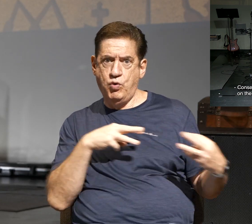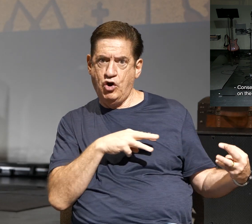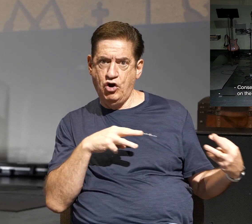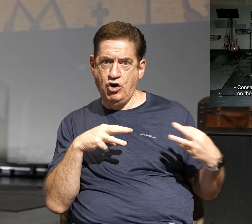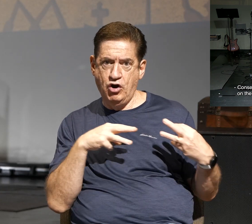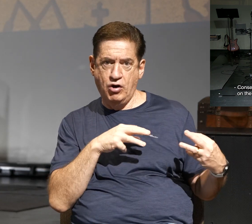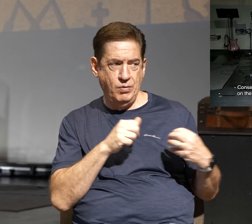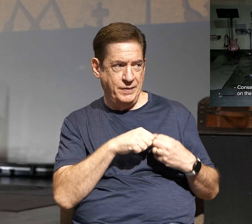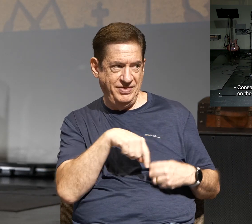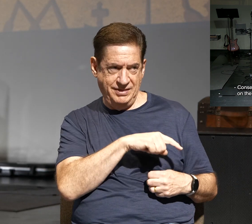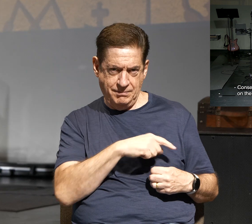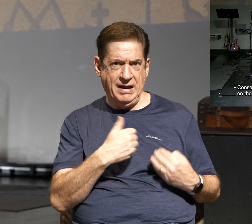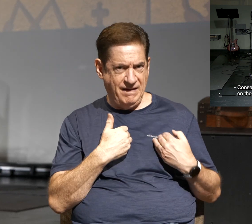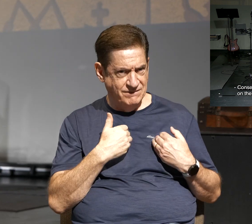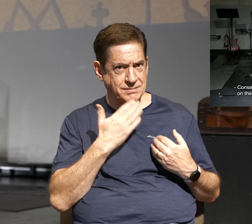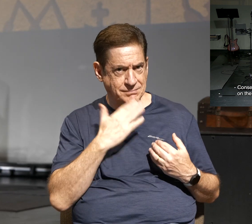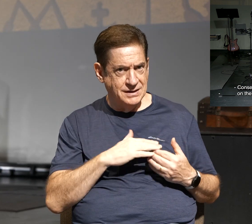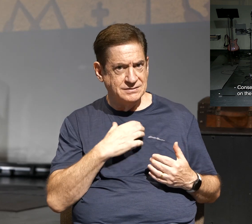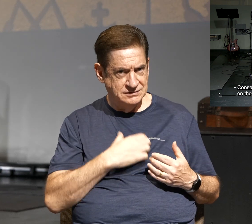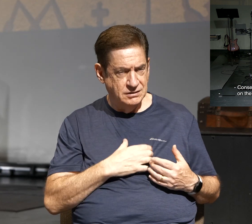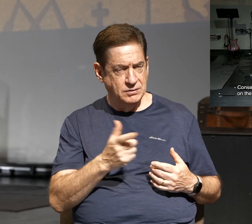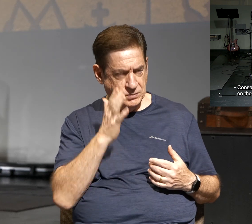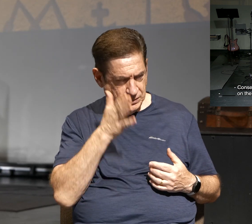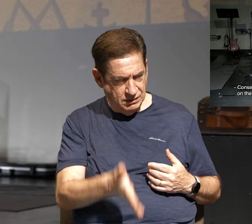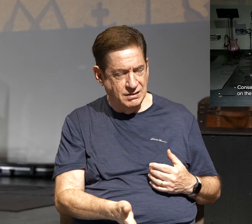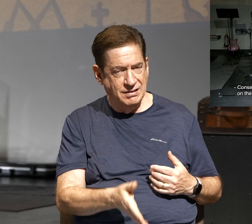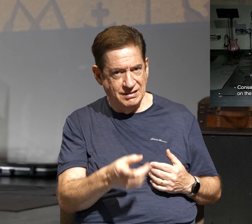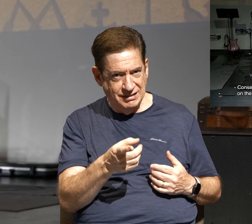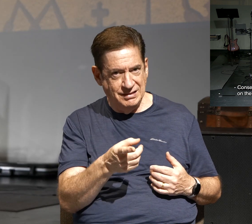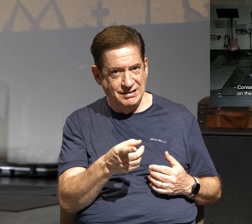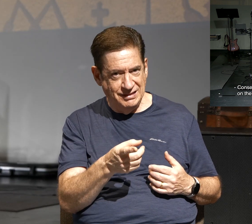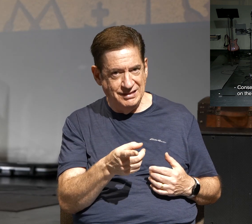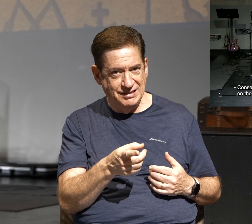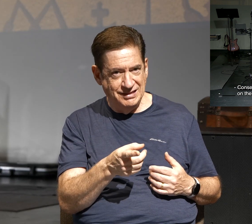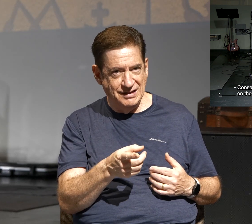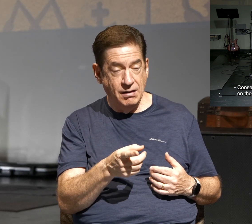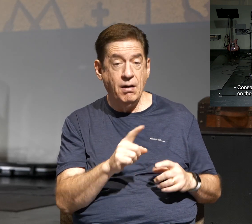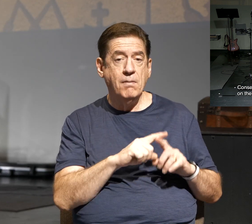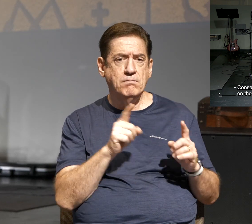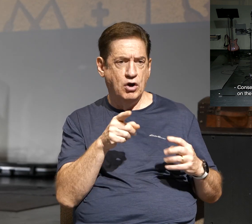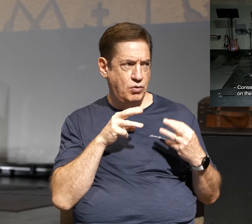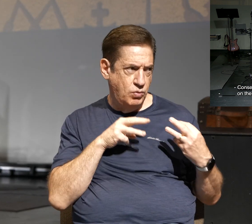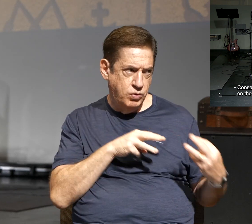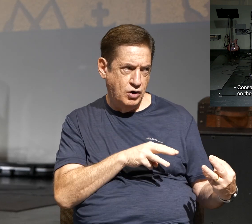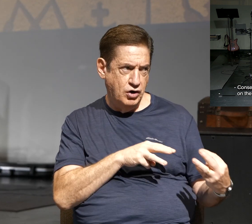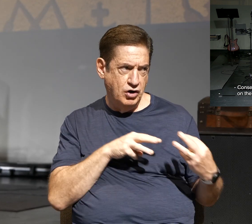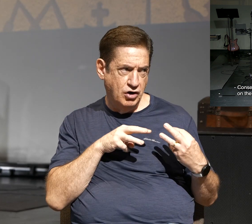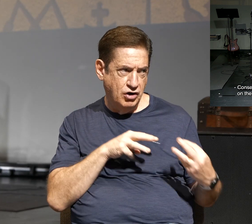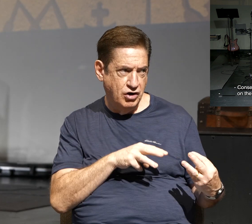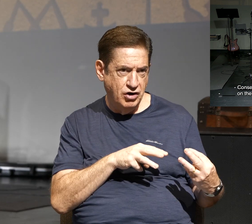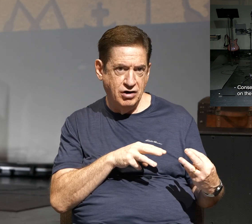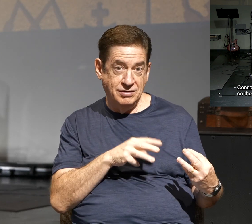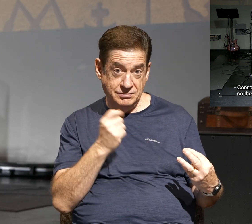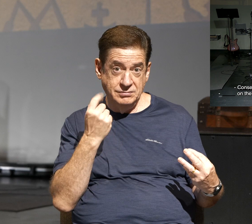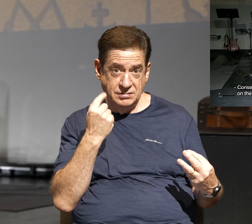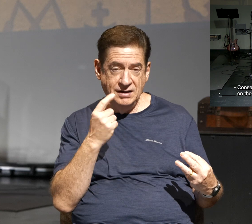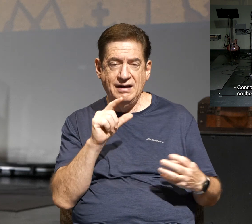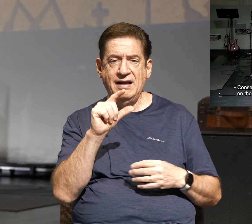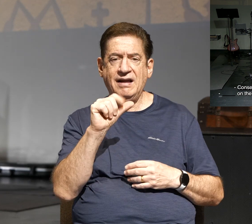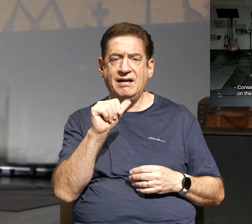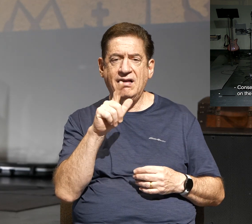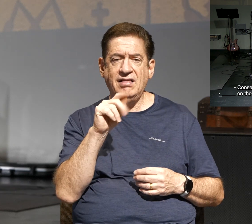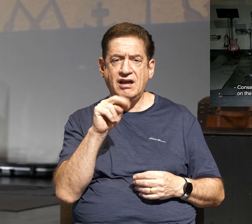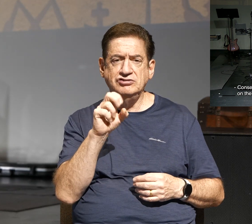them. You're going to have bad desires, but you're at war with those desires. That's why it says in Galatians